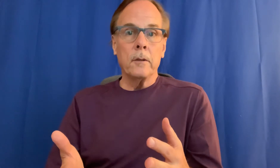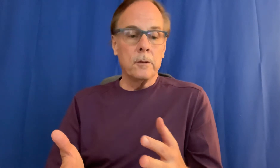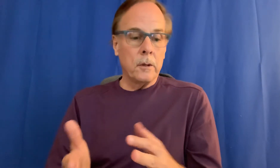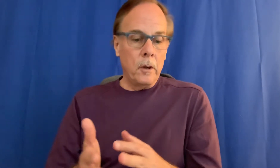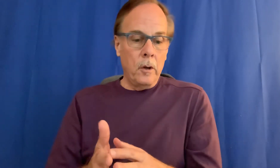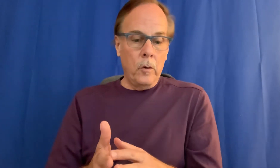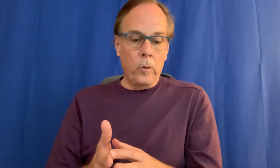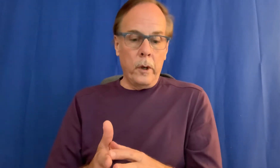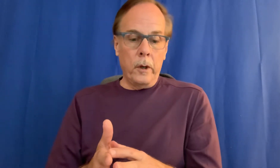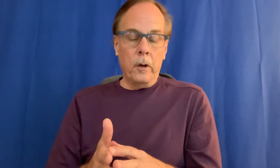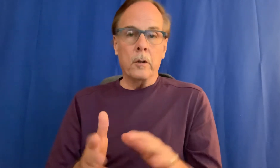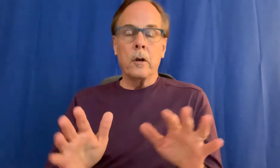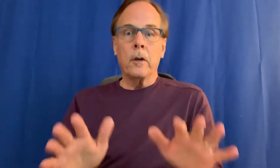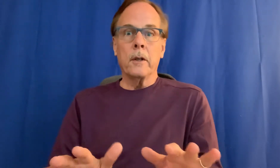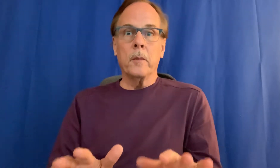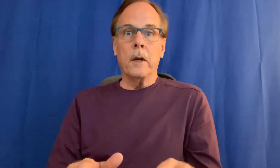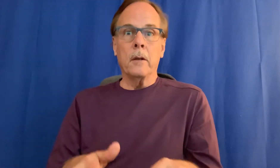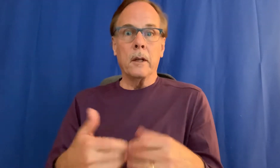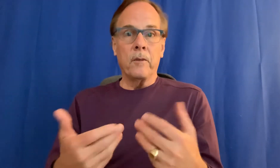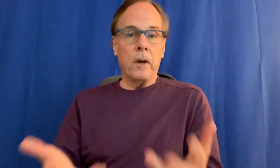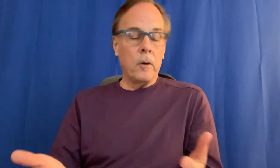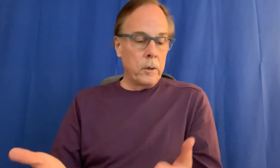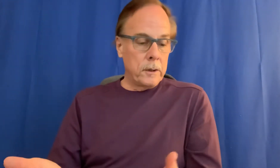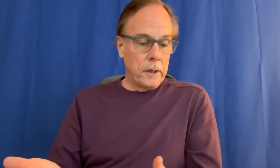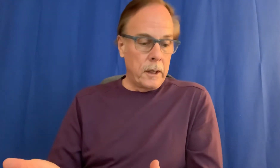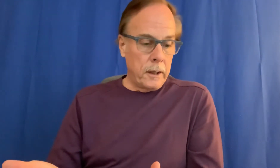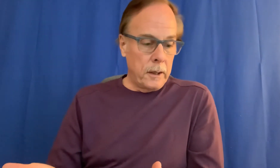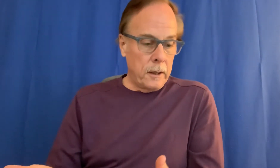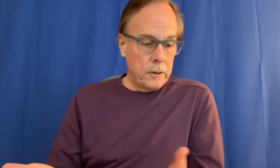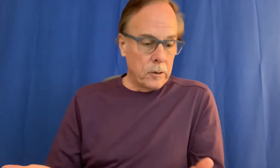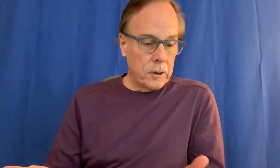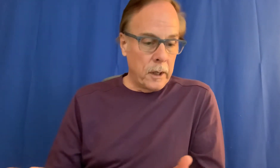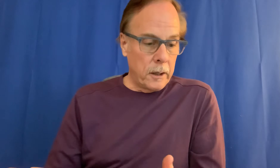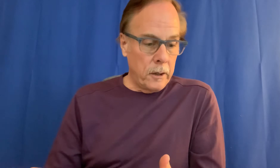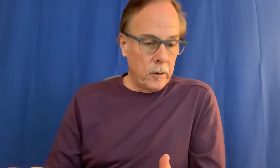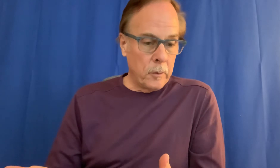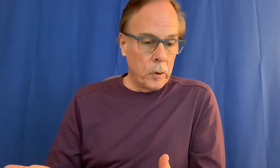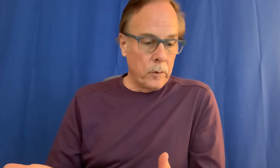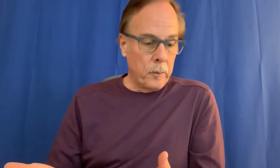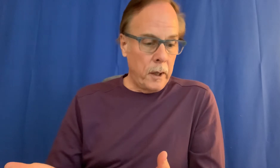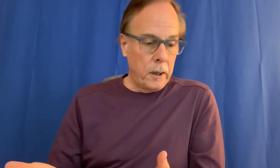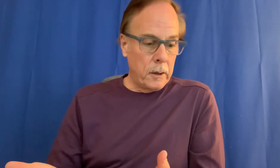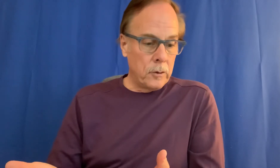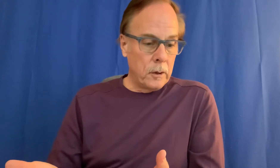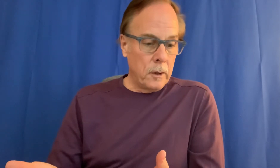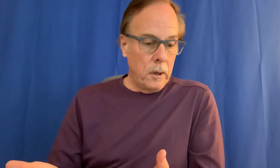pronouns. We are talking about, like if I were to say, as they're saying here in the middle of the page,